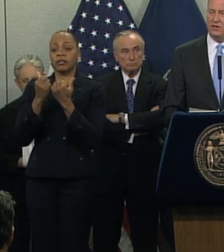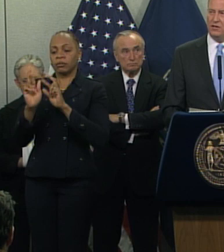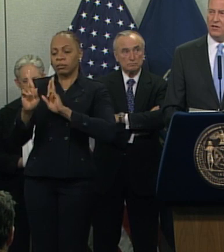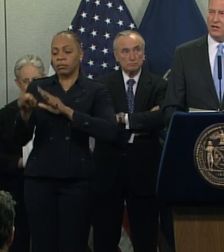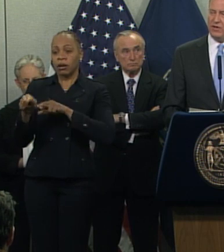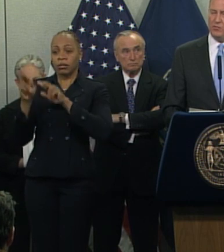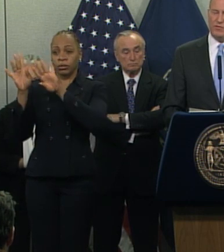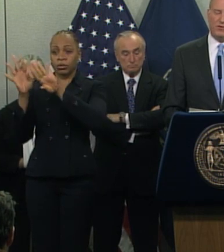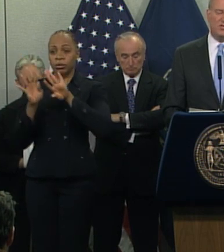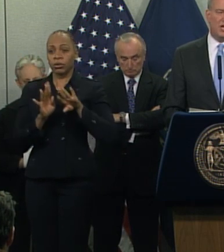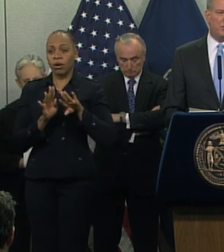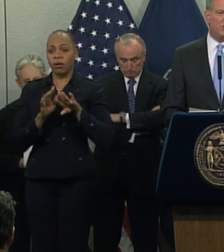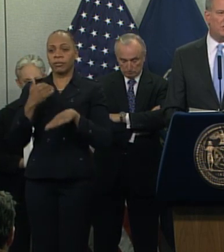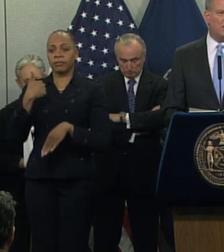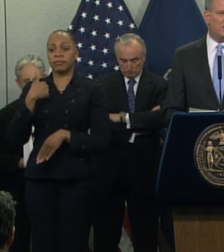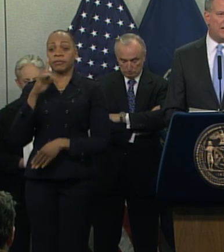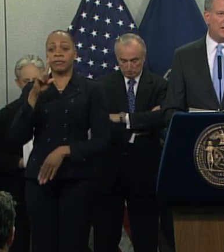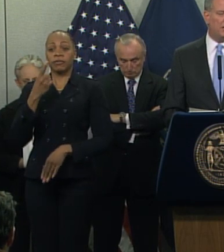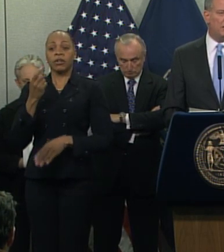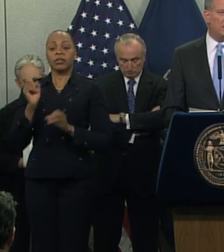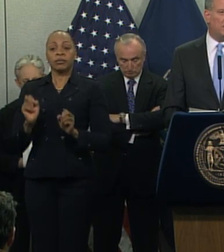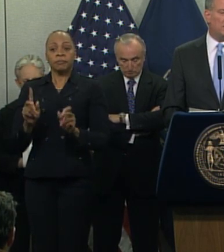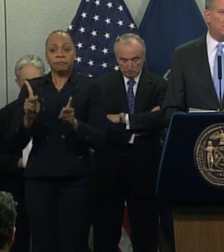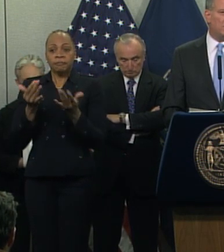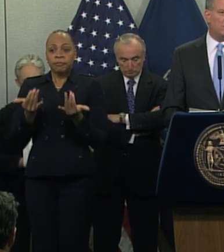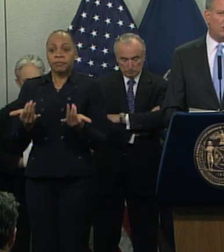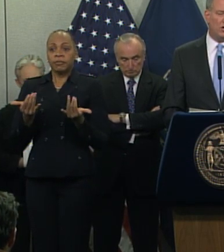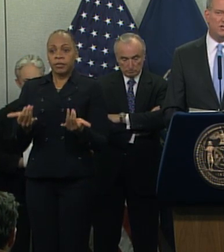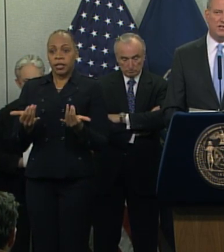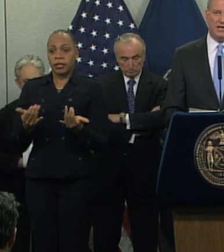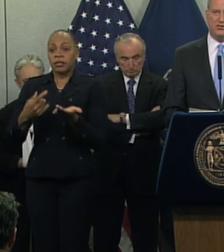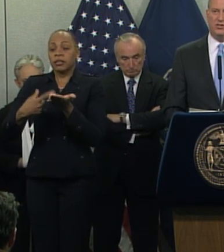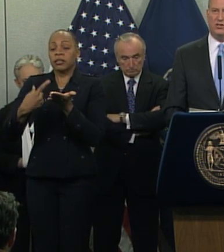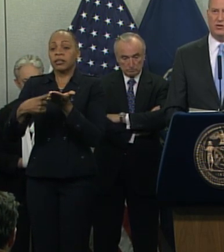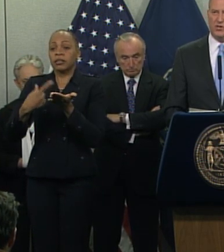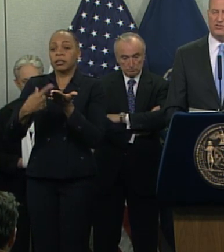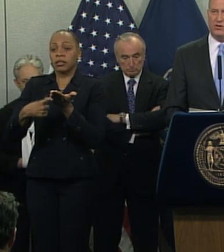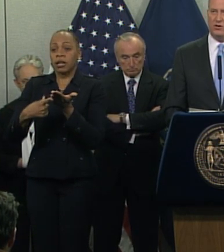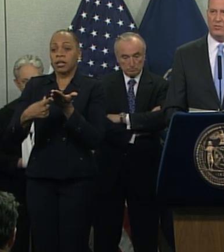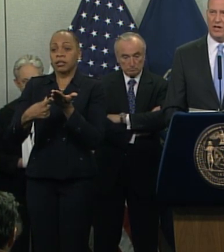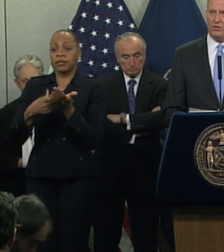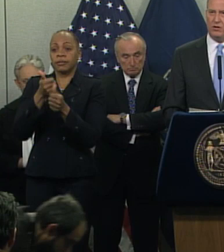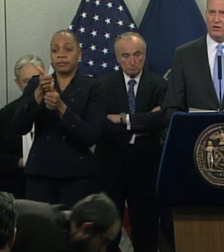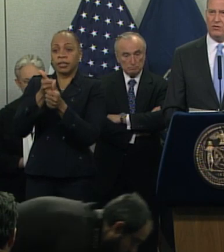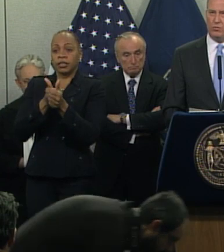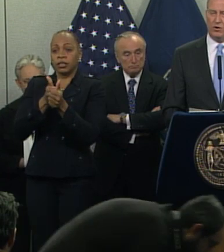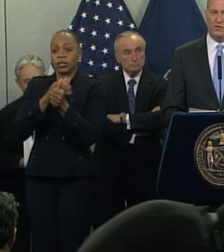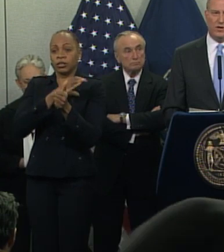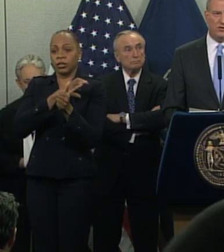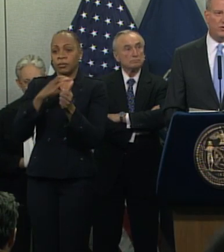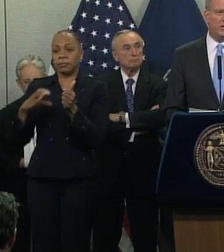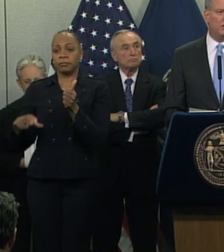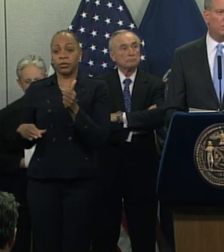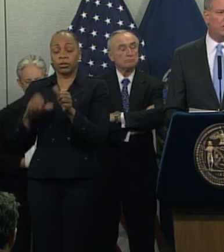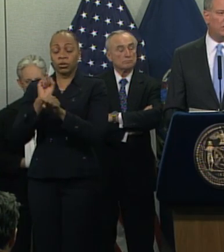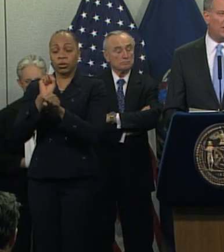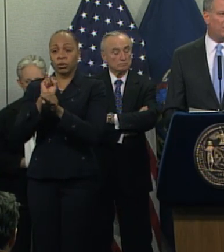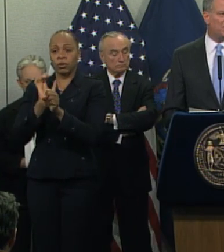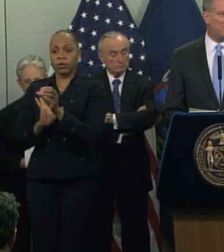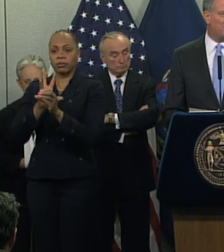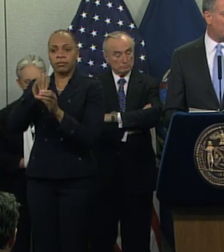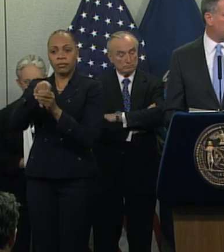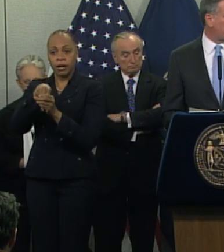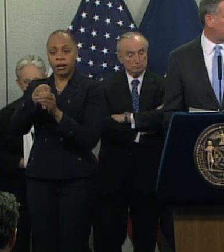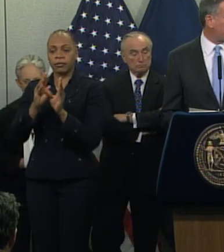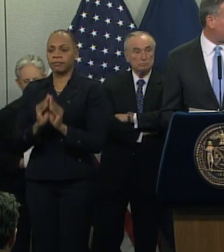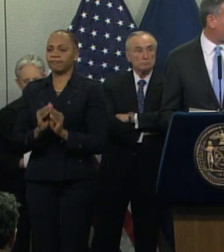that I've had my first opportunity today to talk to each commissioner about the work they're doing. We